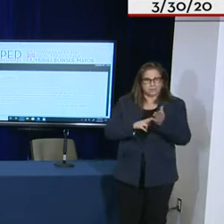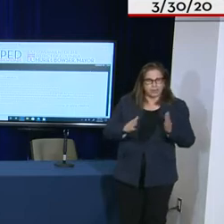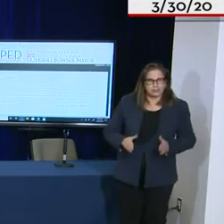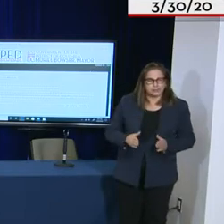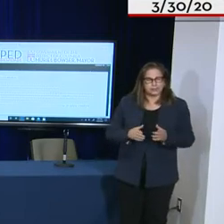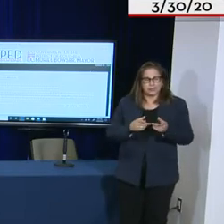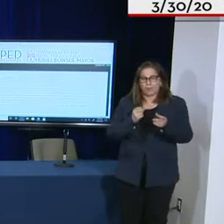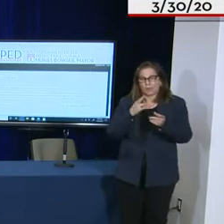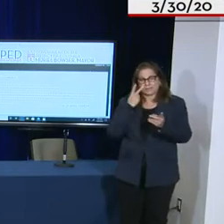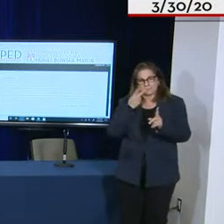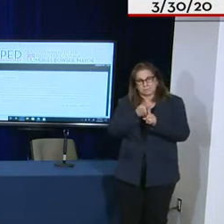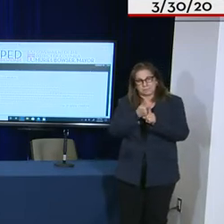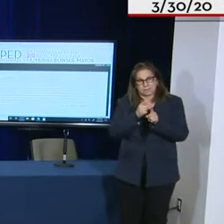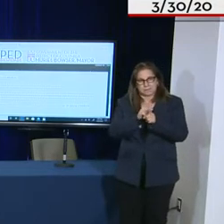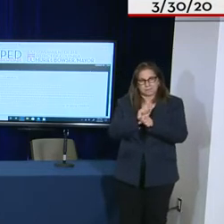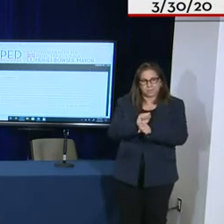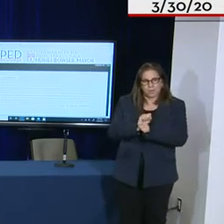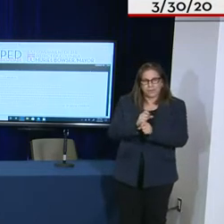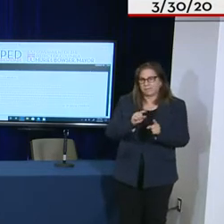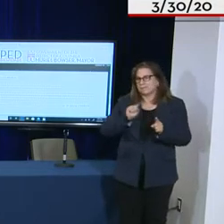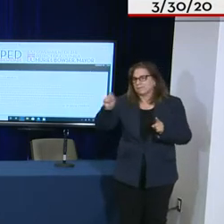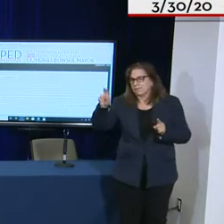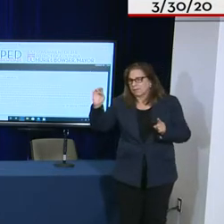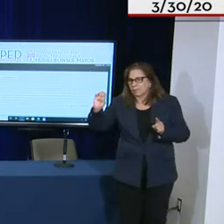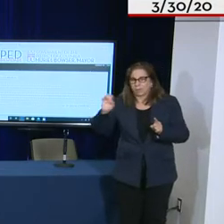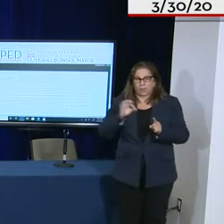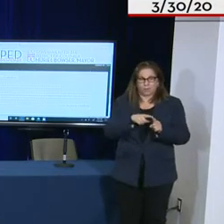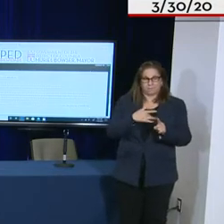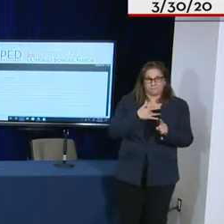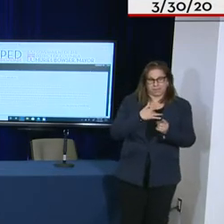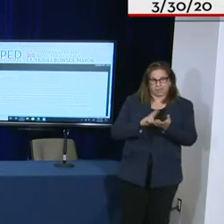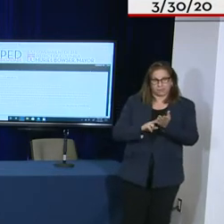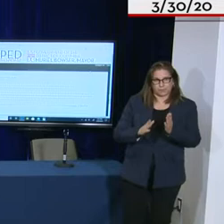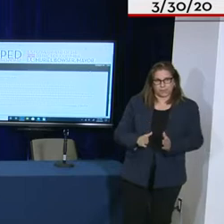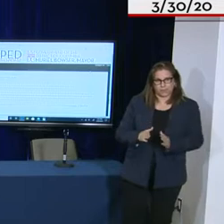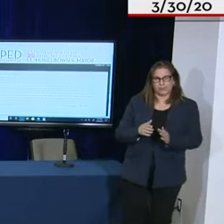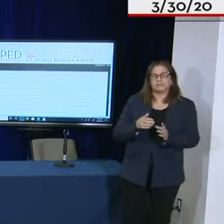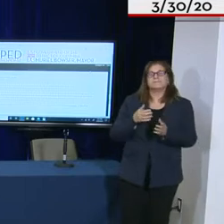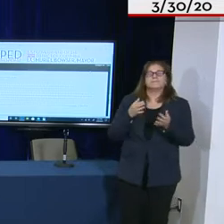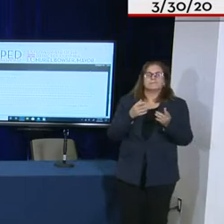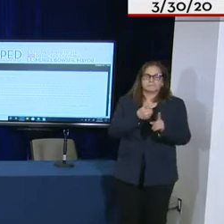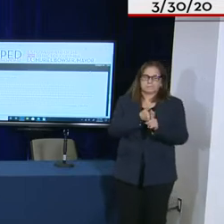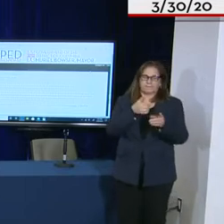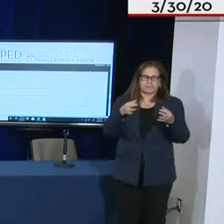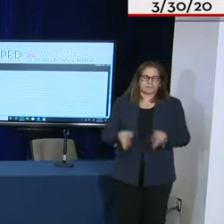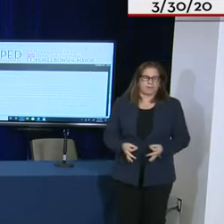to apply. But I think that would be up to the discretion of the particular individual.